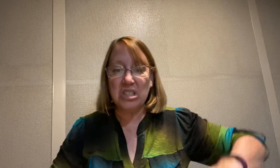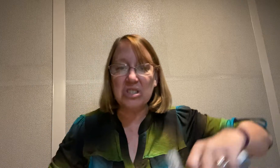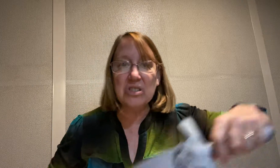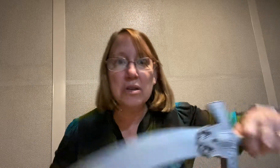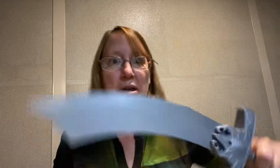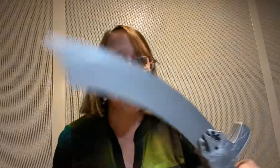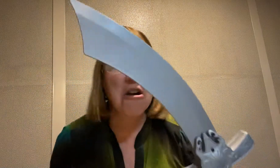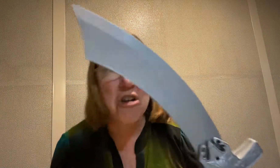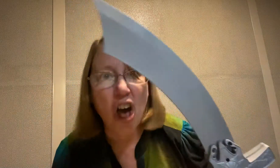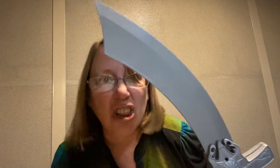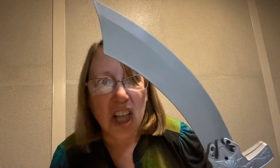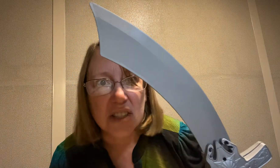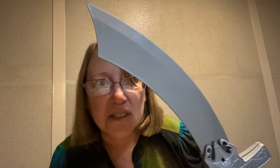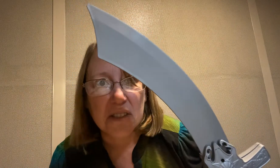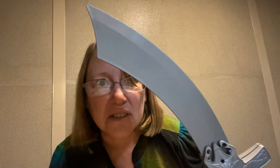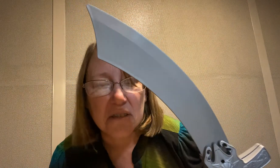his cutlass.